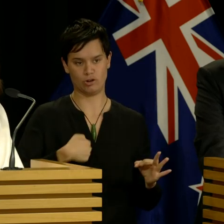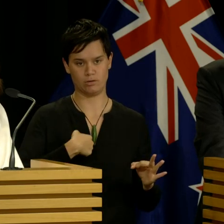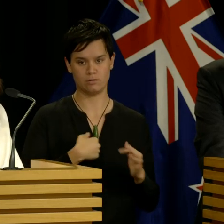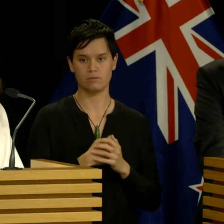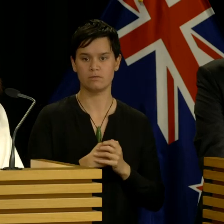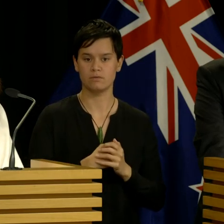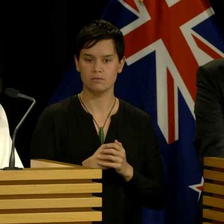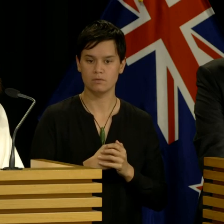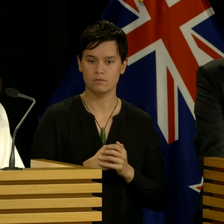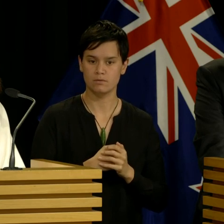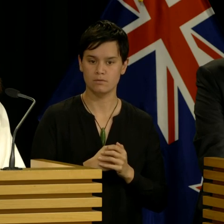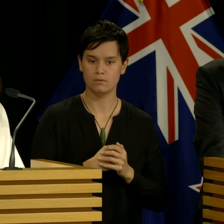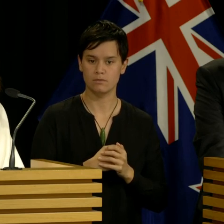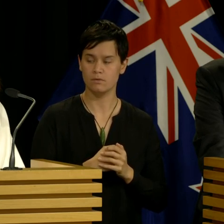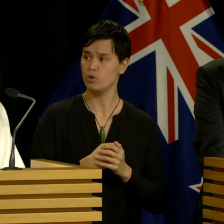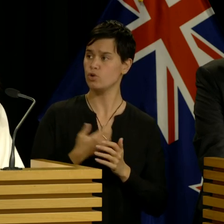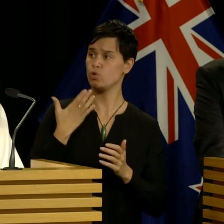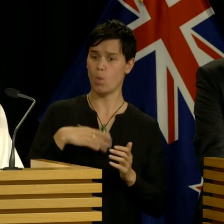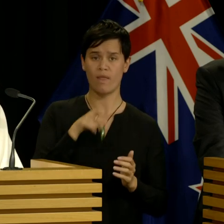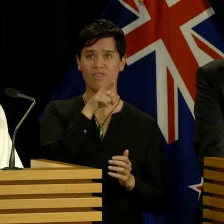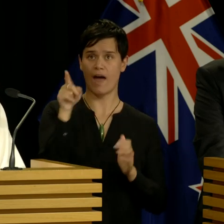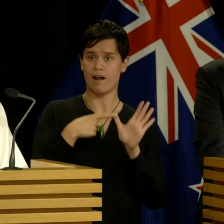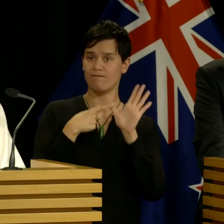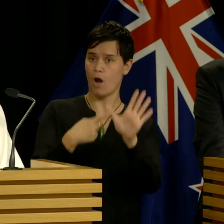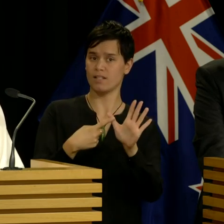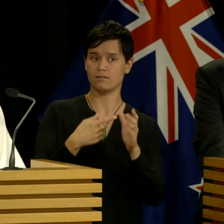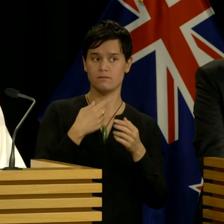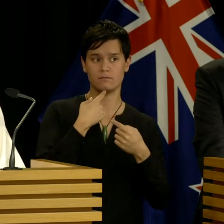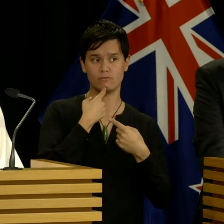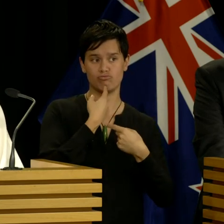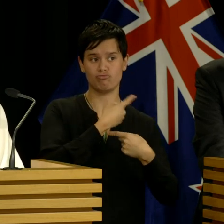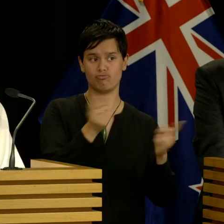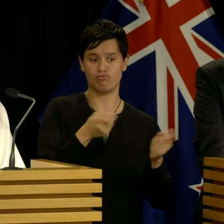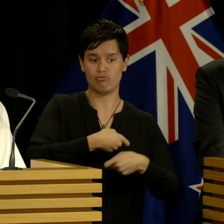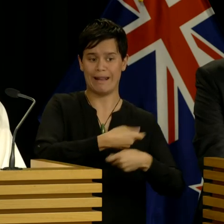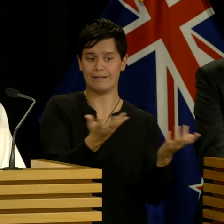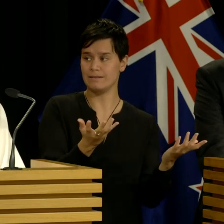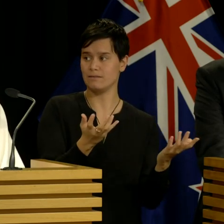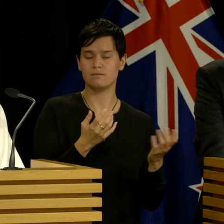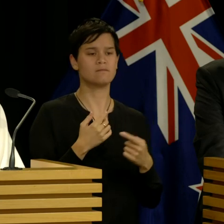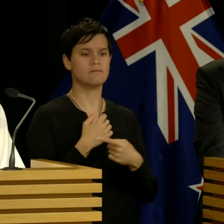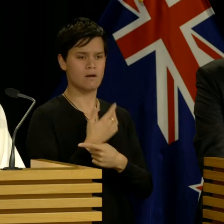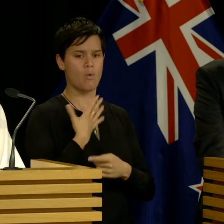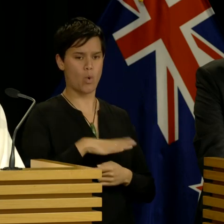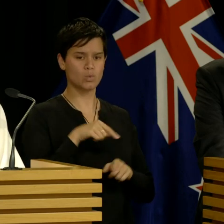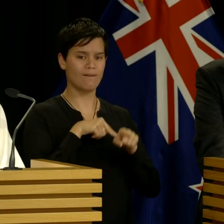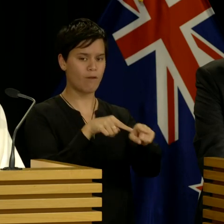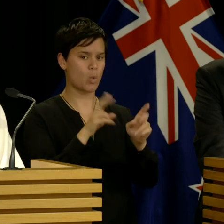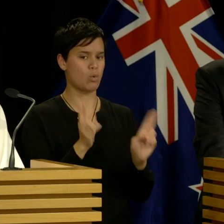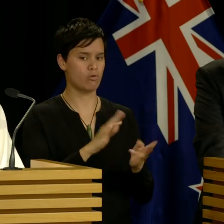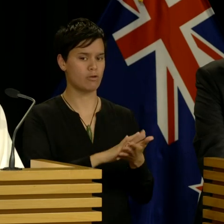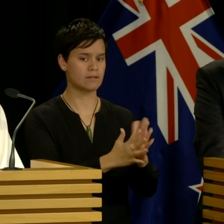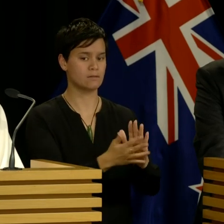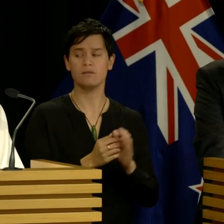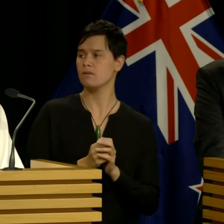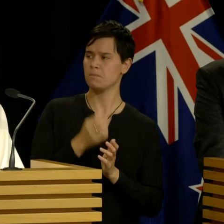expectation that advice will be released? I'd want to check general practice. I'll stick with what's the usual guidance in that regard. When was it that you made that decision? And also, is that